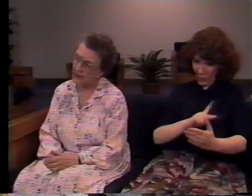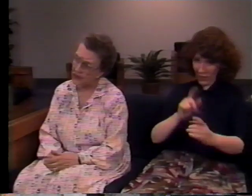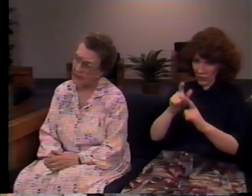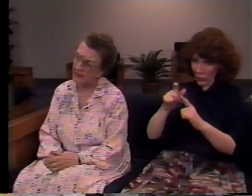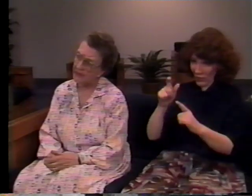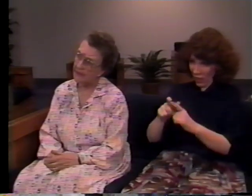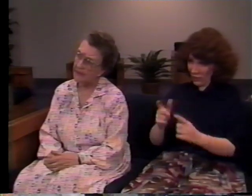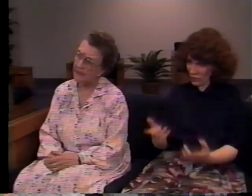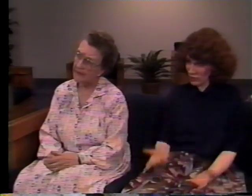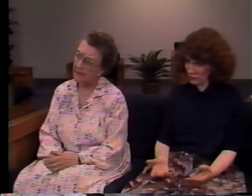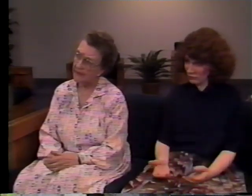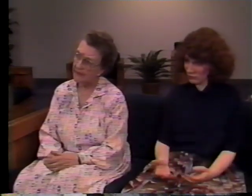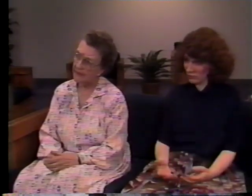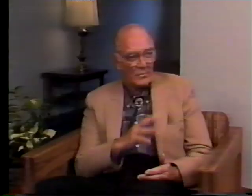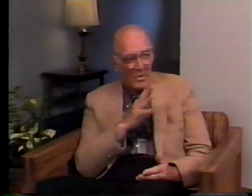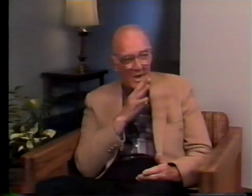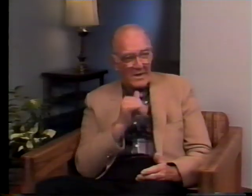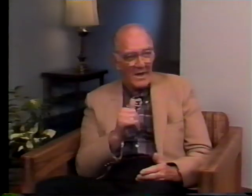terminology? Why not?